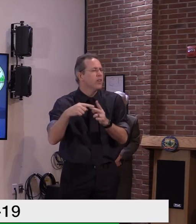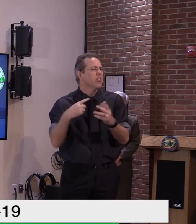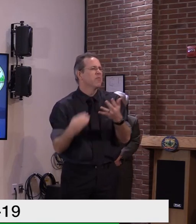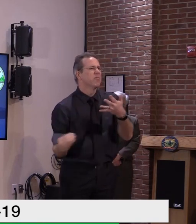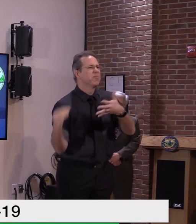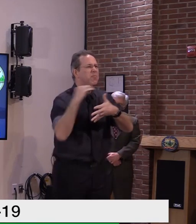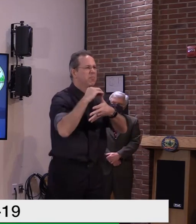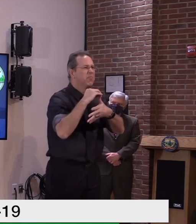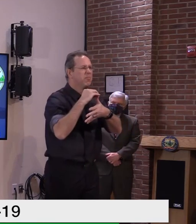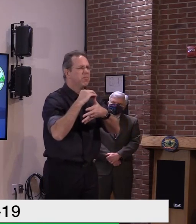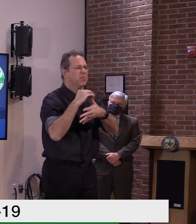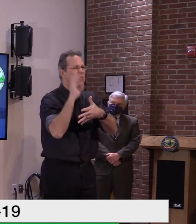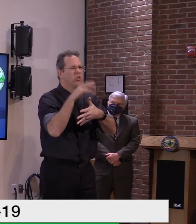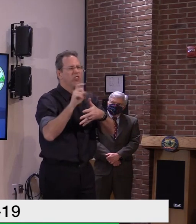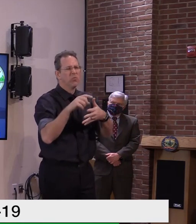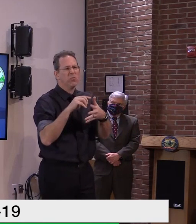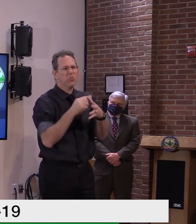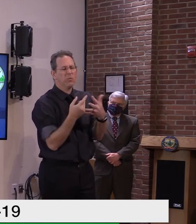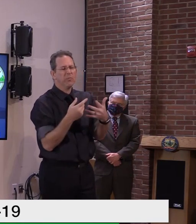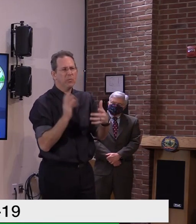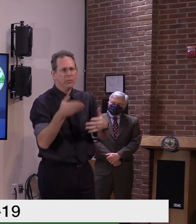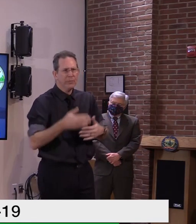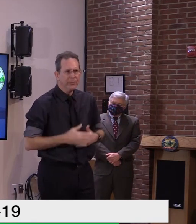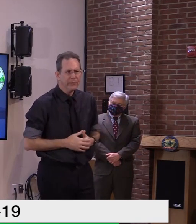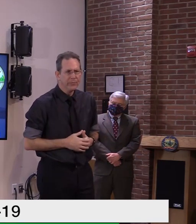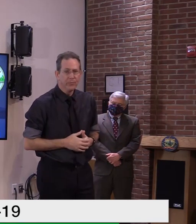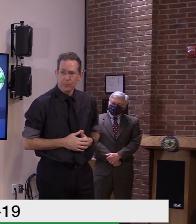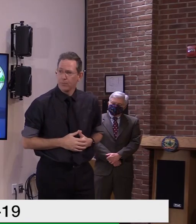Thank you, and Happy New Year to all of you. Thank you.